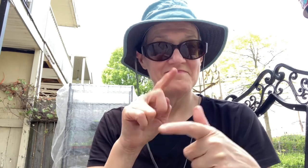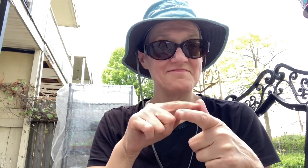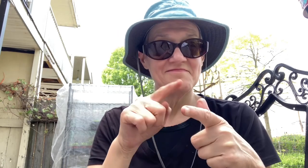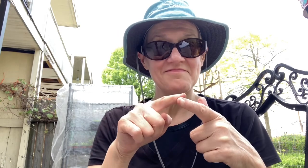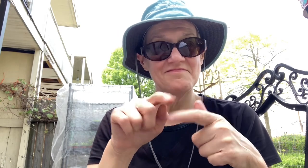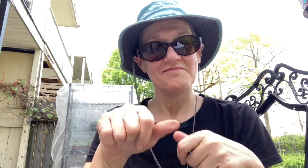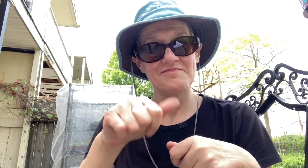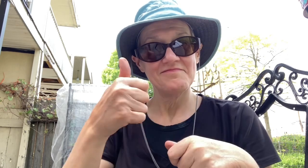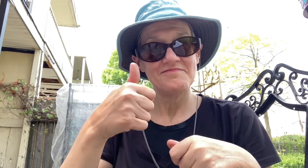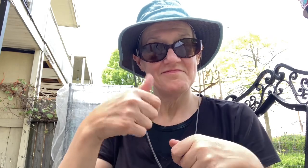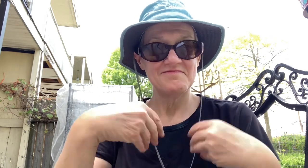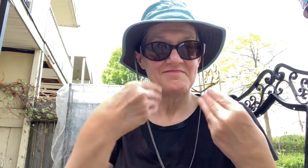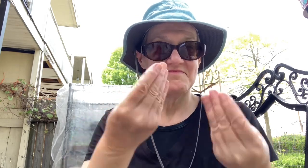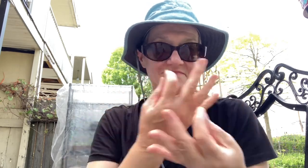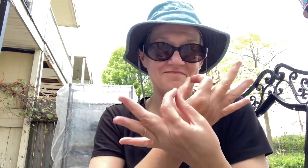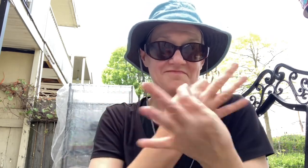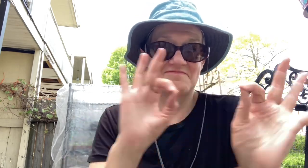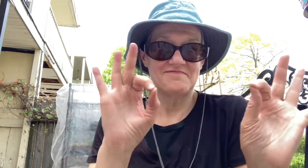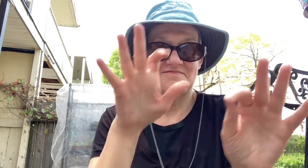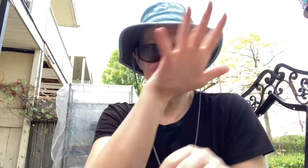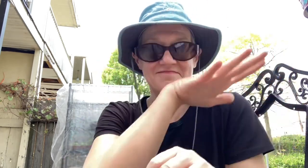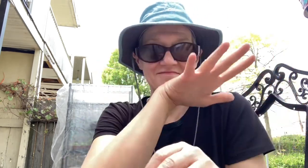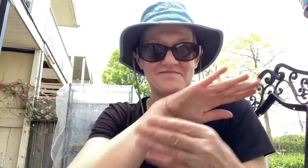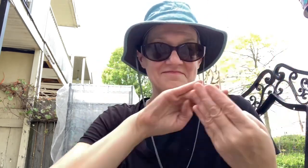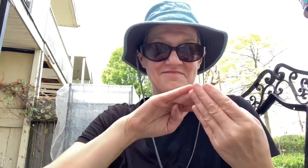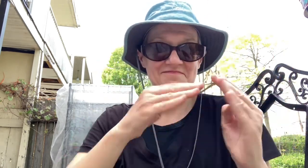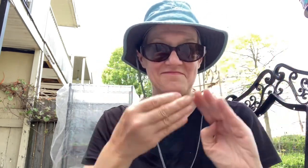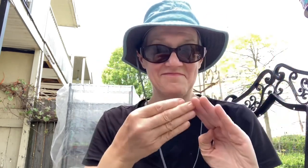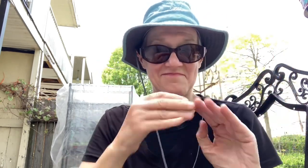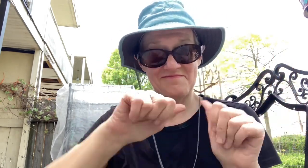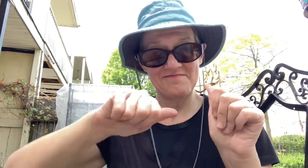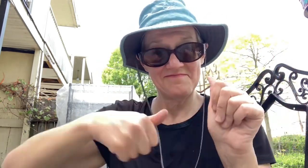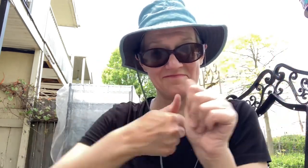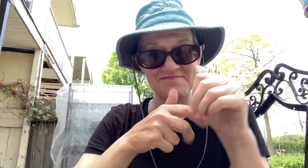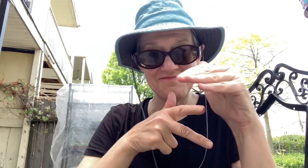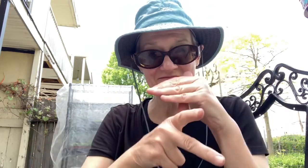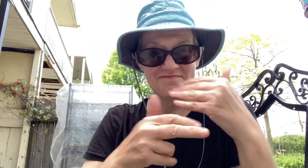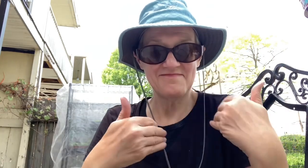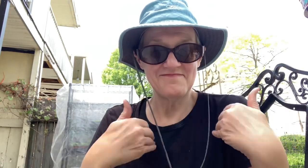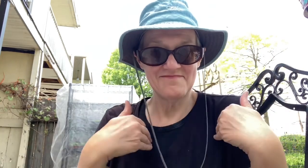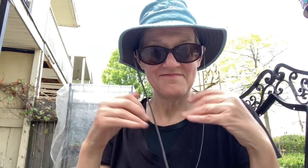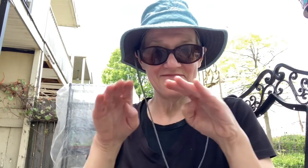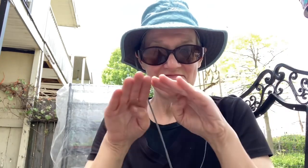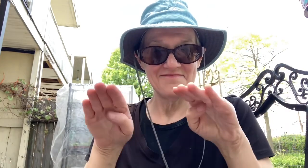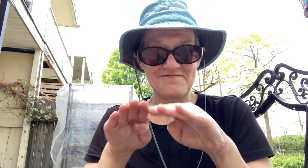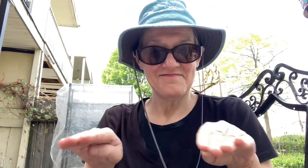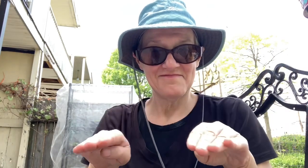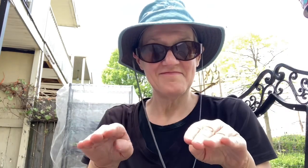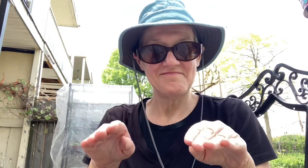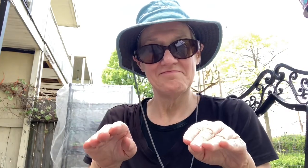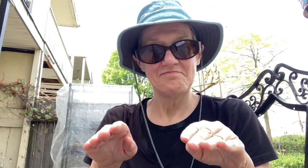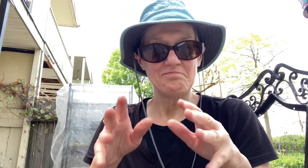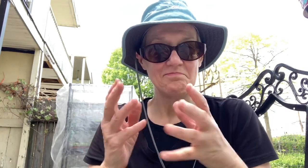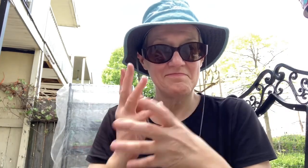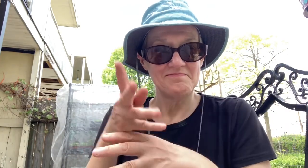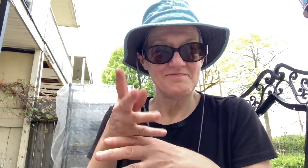and the rest I'll give away free to the neighborhood. I have a community shelf set up behind the